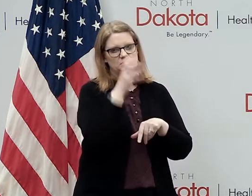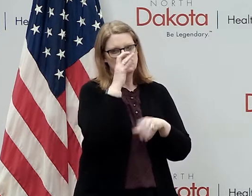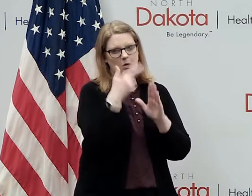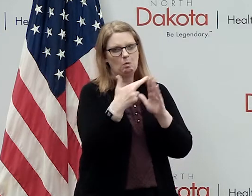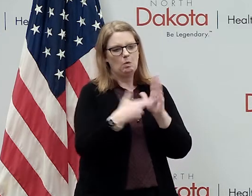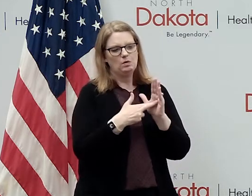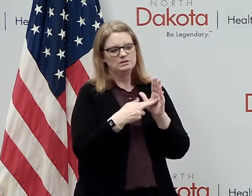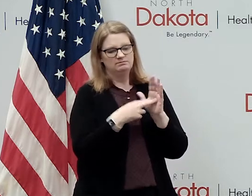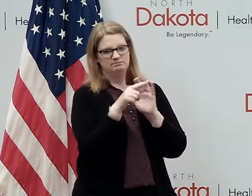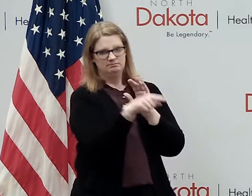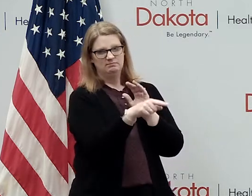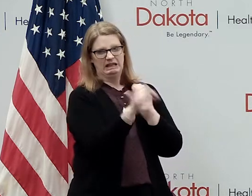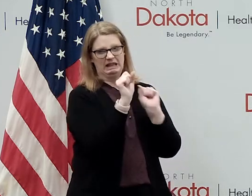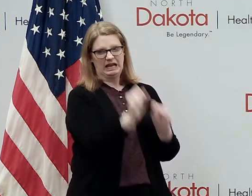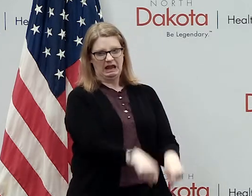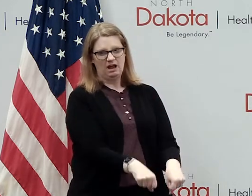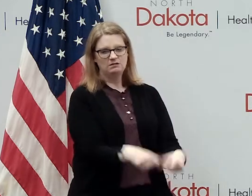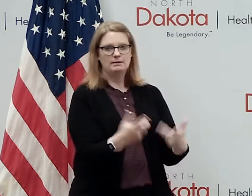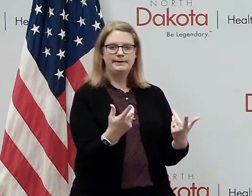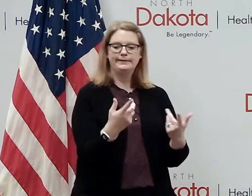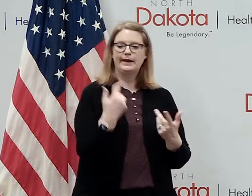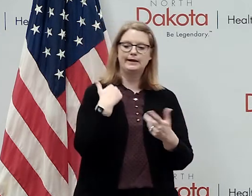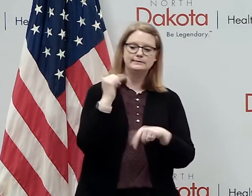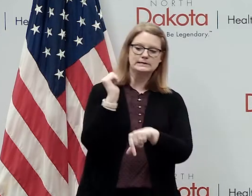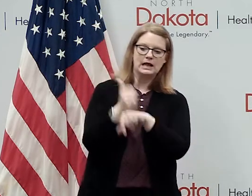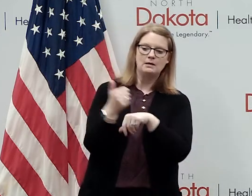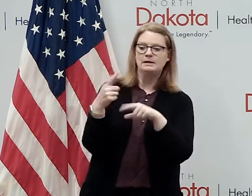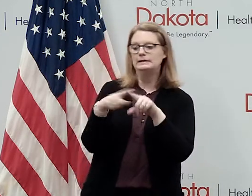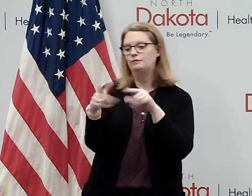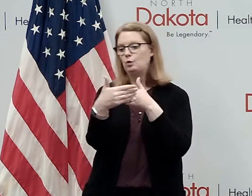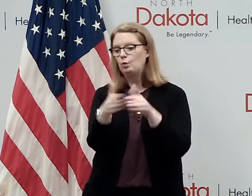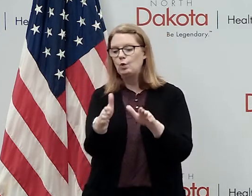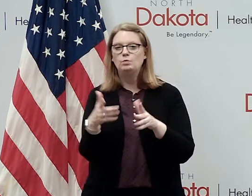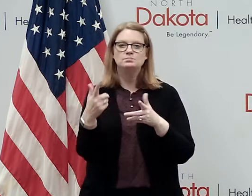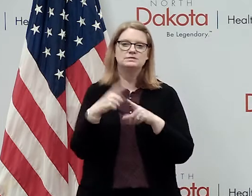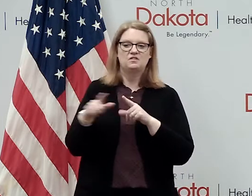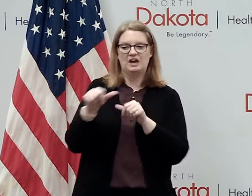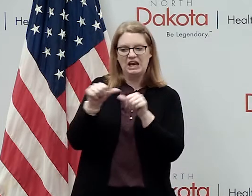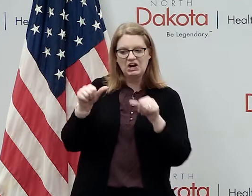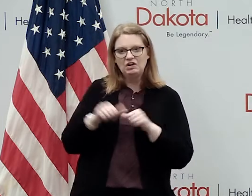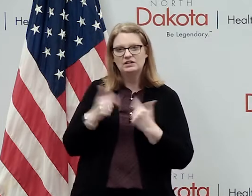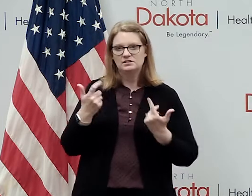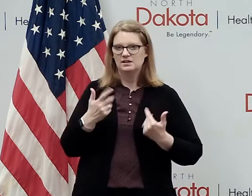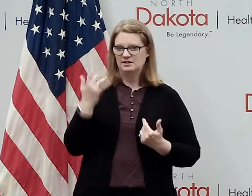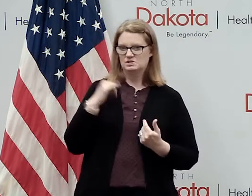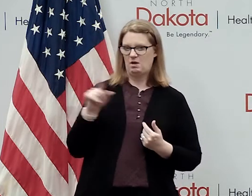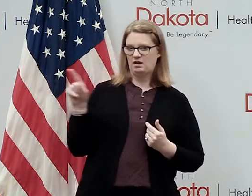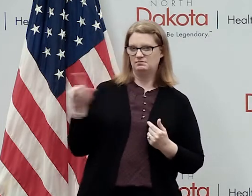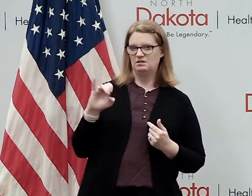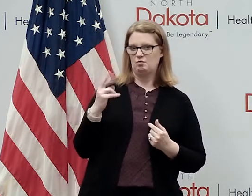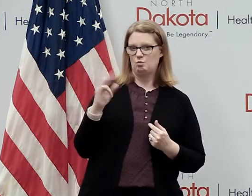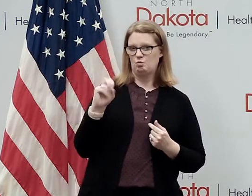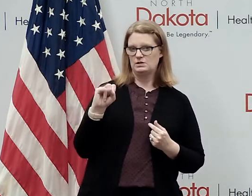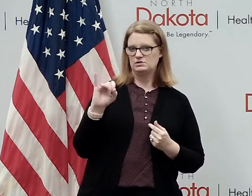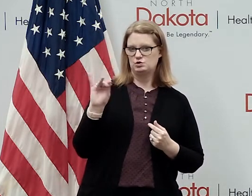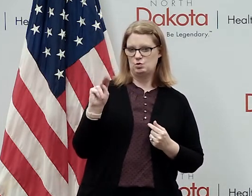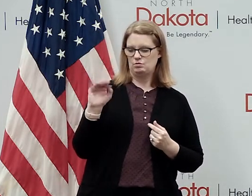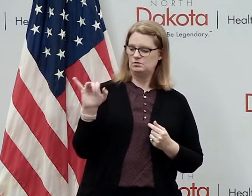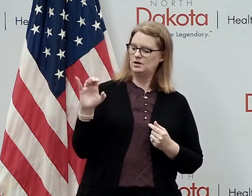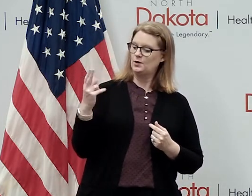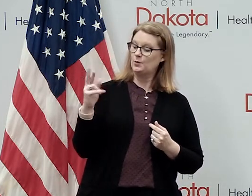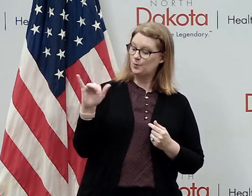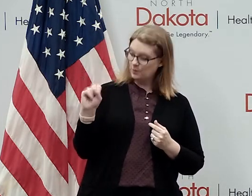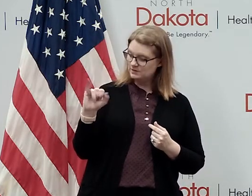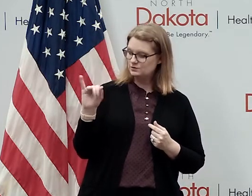different courtyards, different rooms that they can set up, and that's why Chris Jones and his team of people with experience